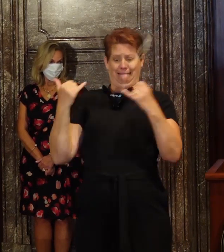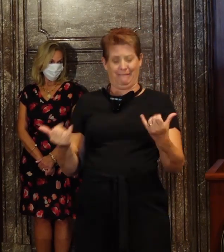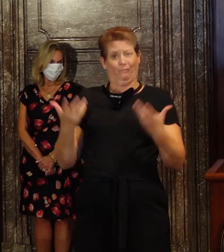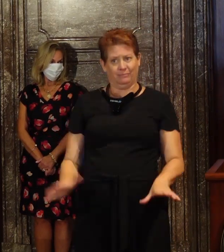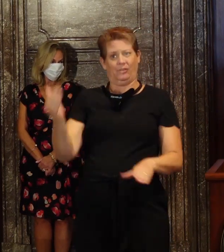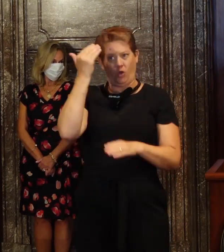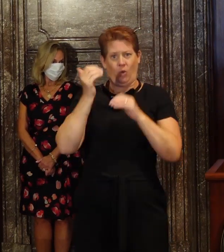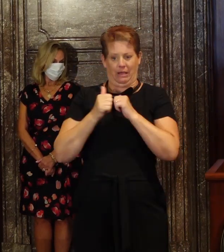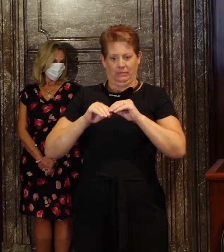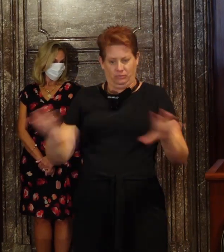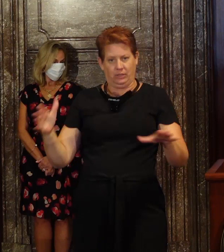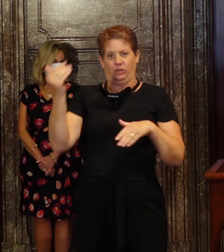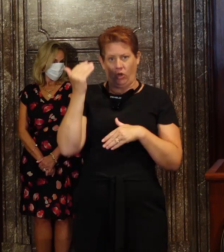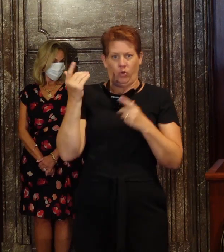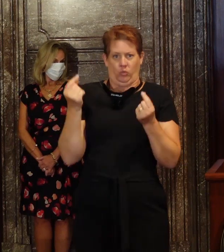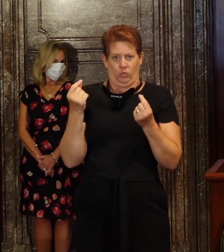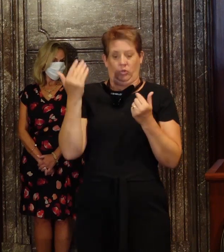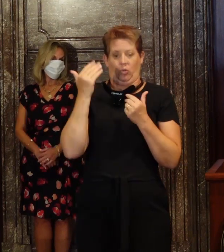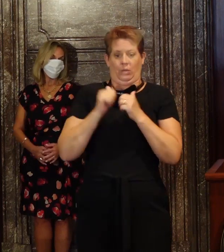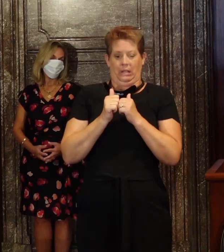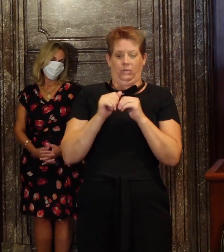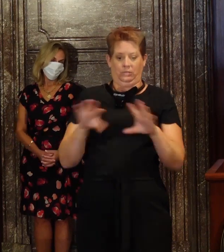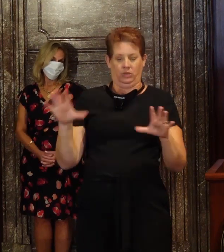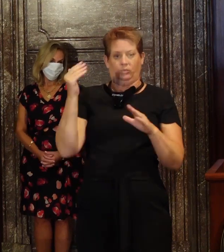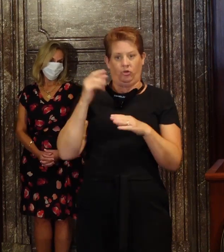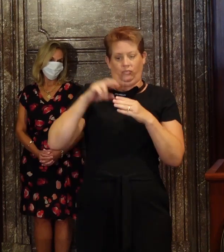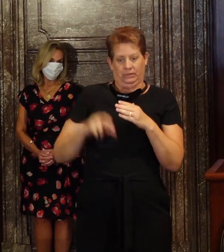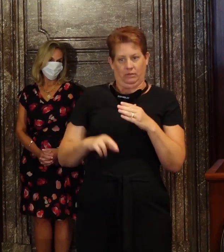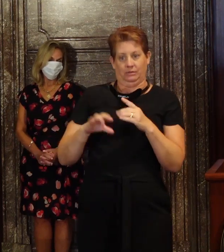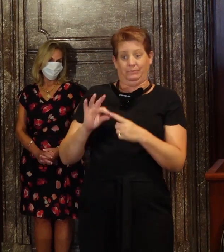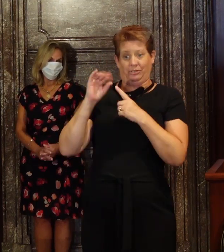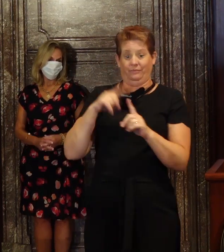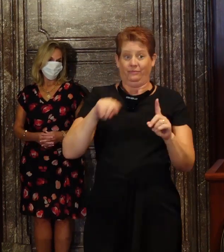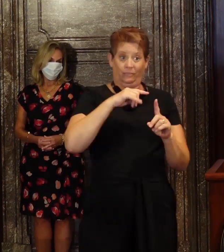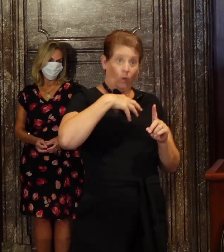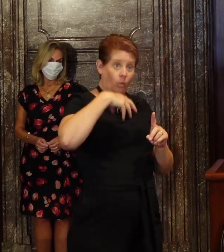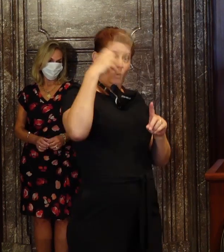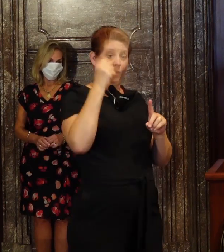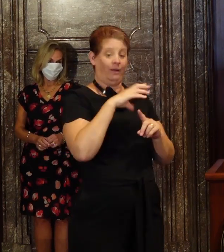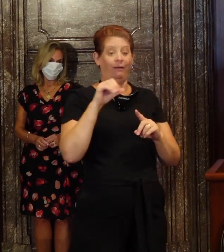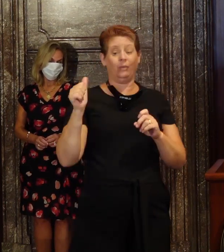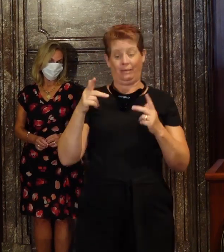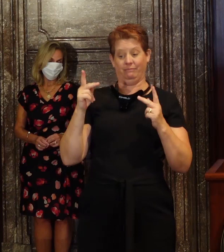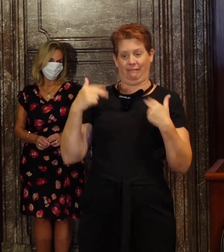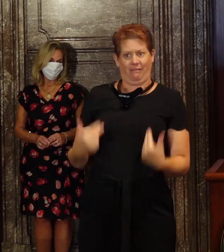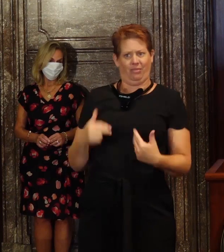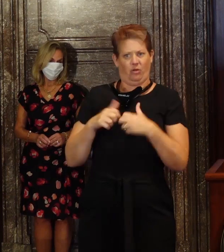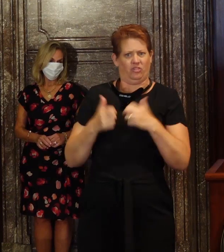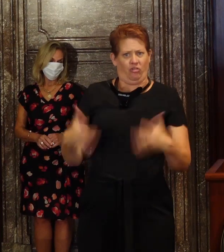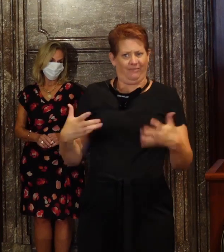fickle it is, and we know how easy it's spread, and we know how the results, particularly in the older and those with underlying conditions,